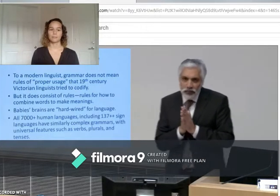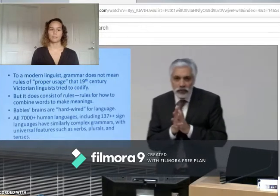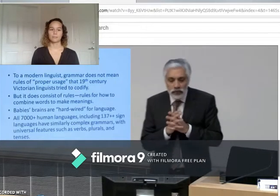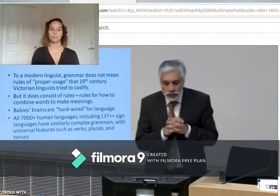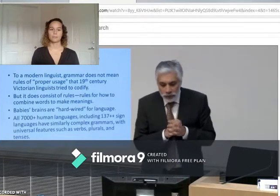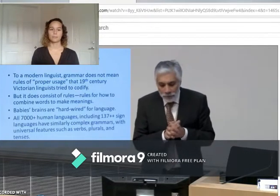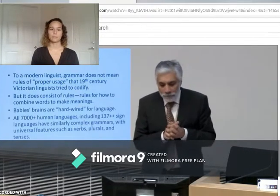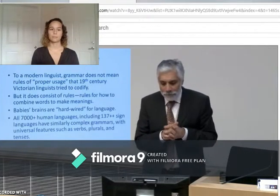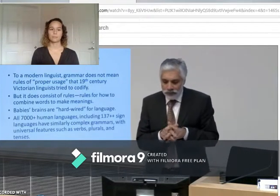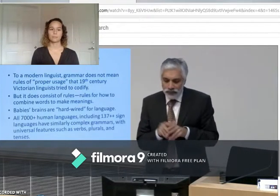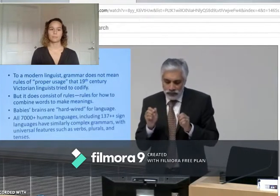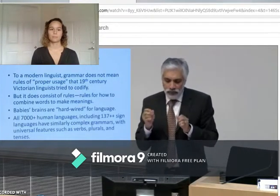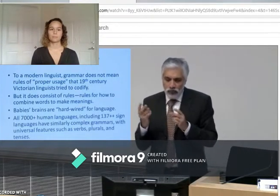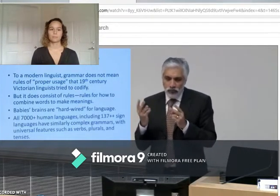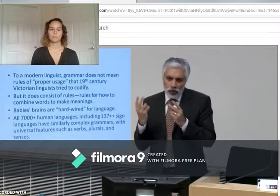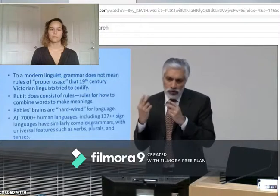explain.